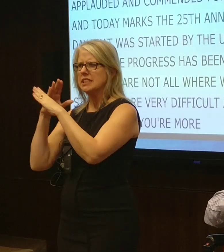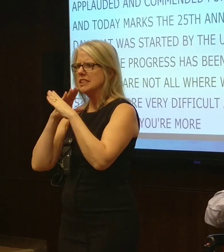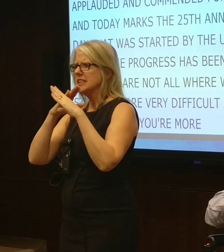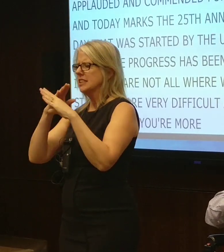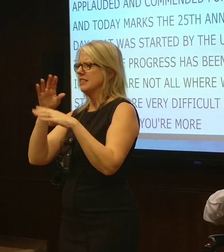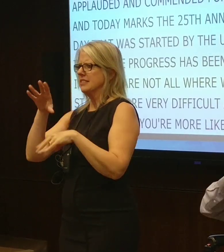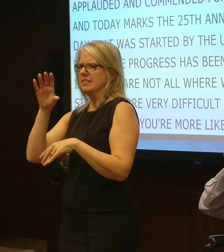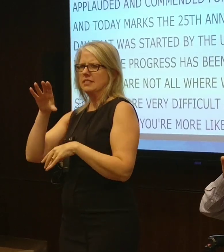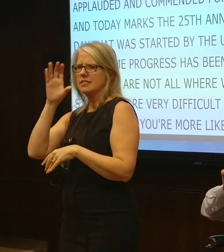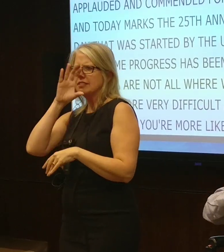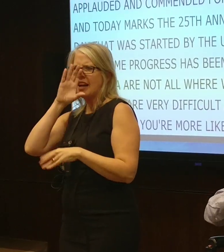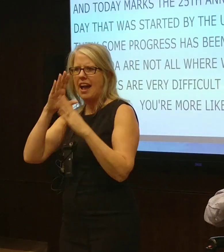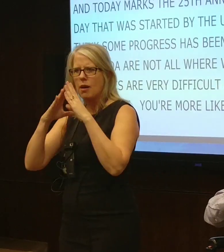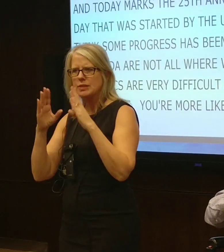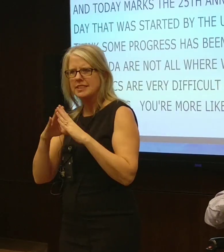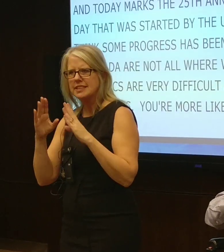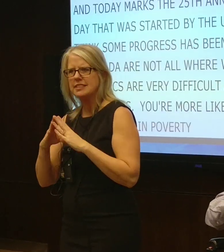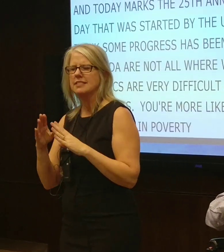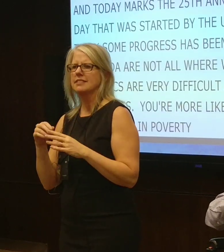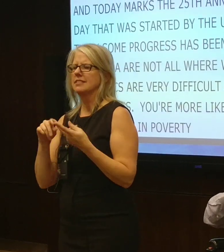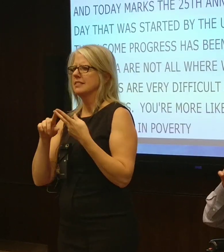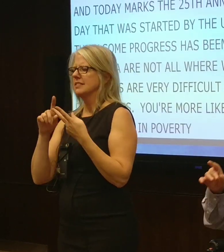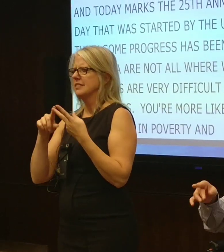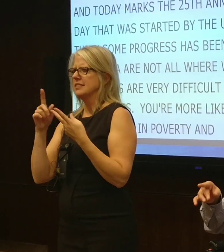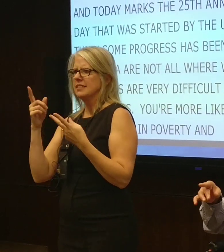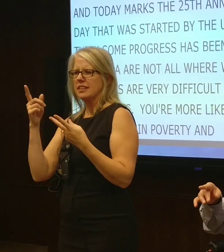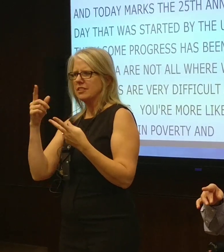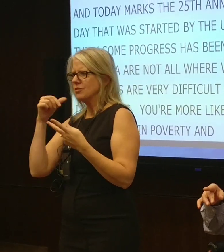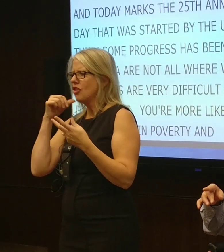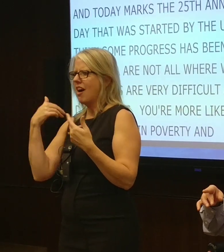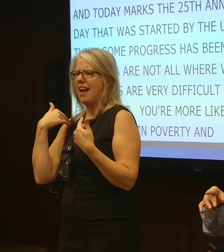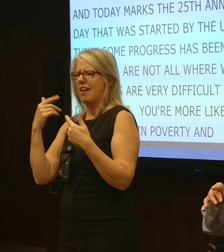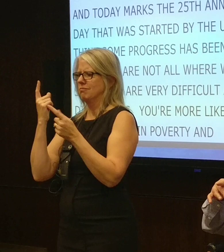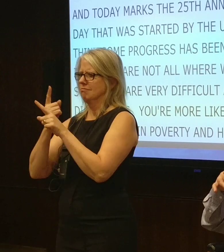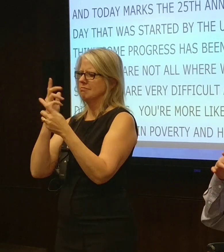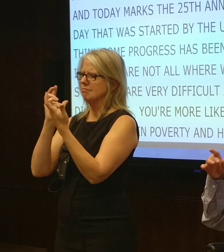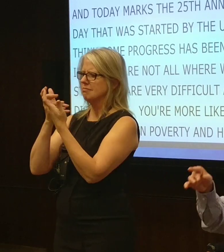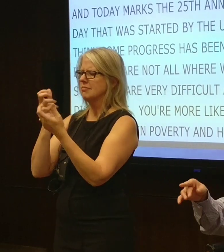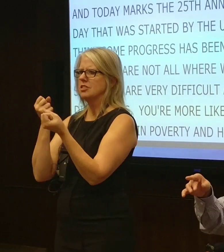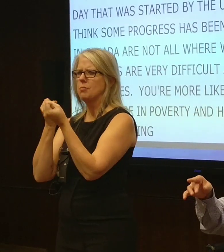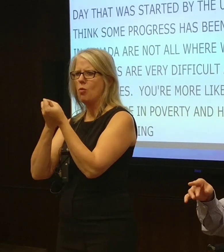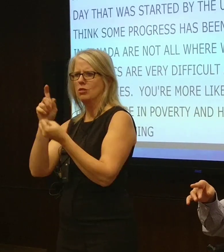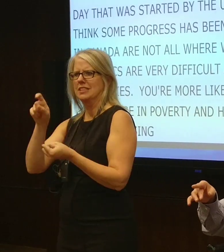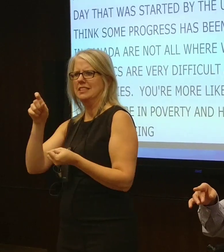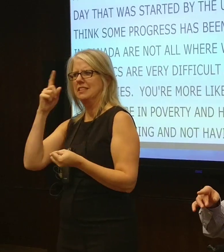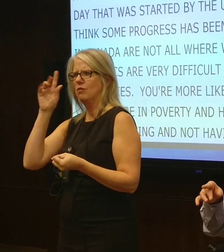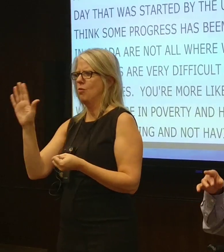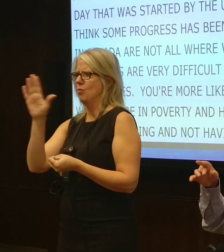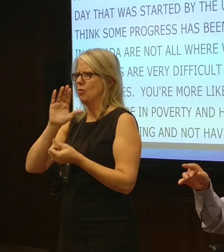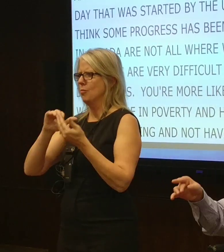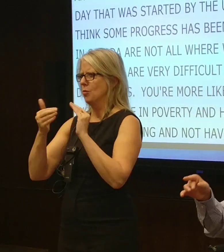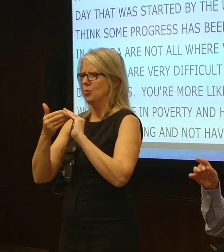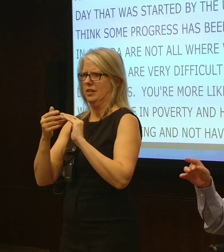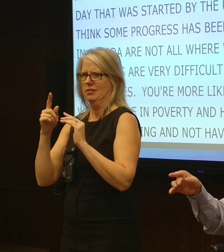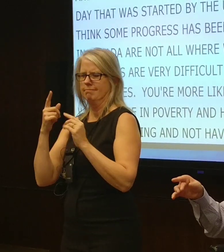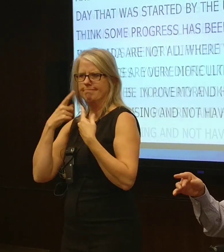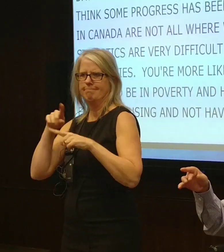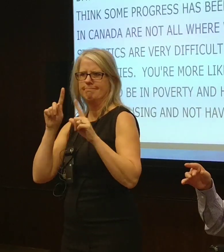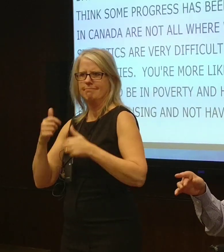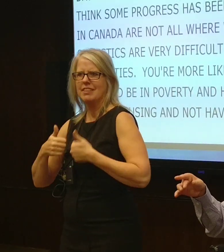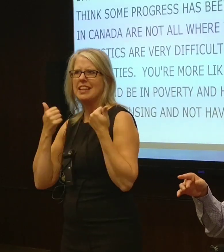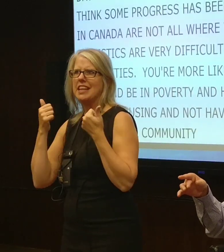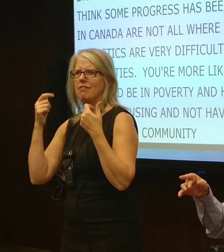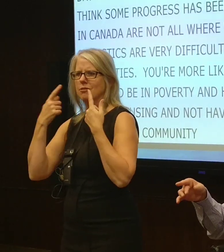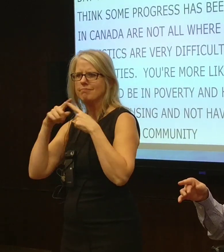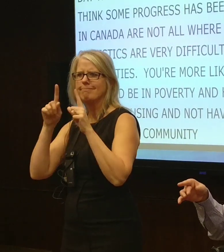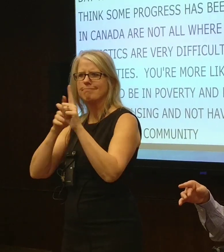finding housing. You're more likely not to have the support you need in your community to live and achieve